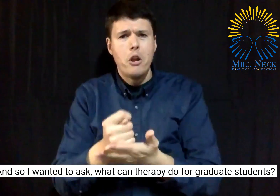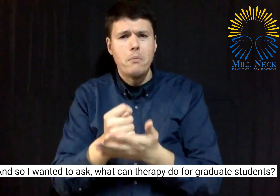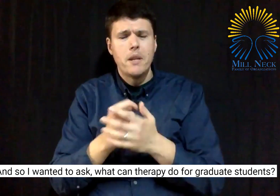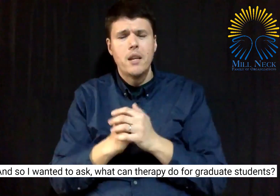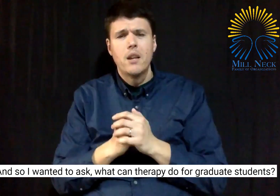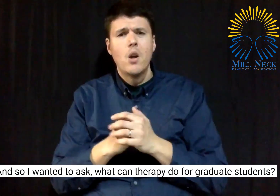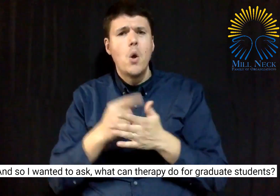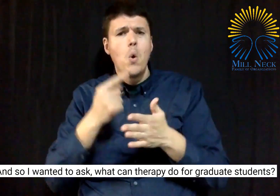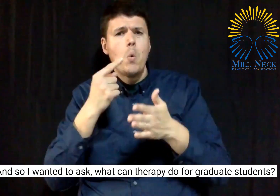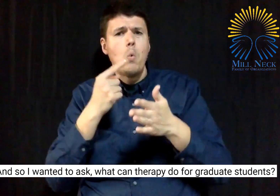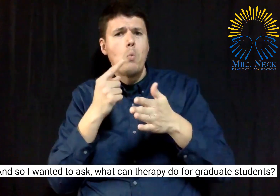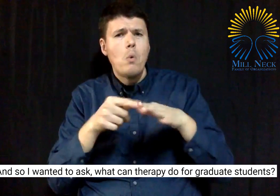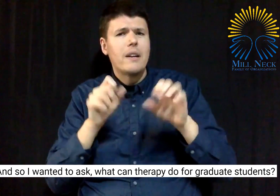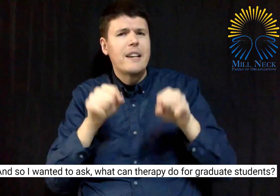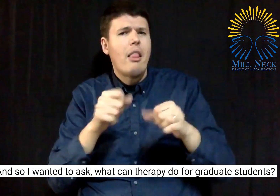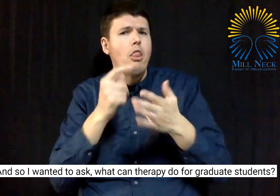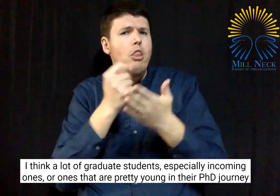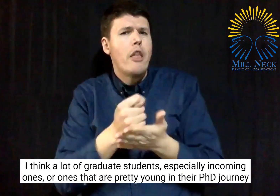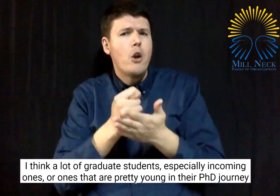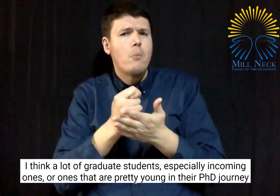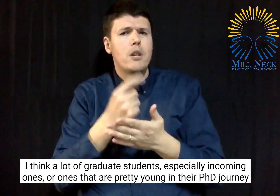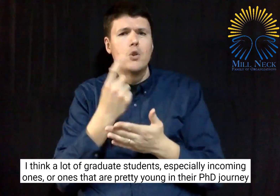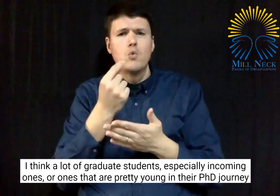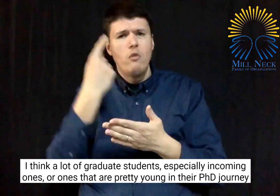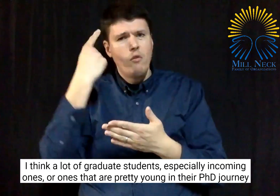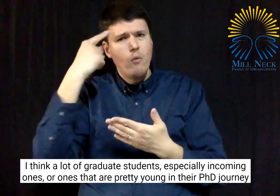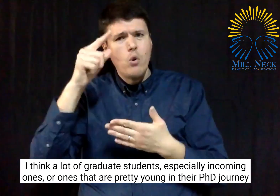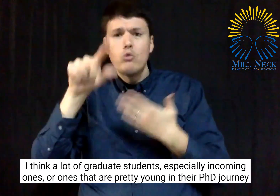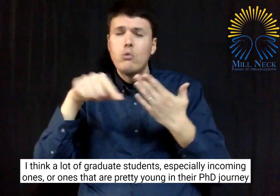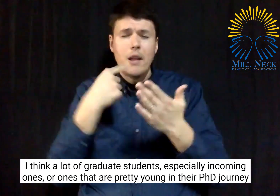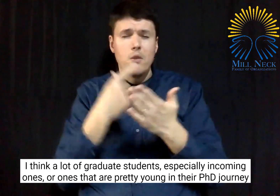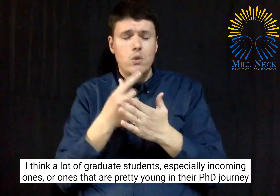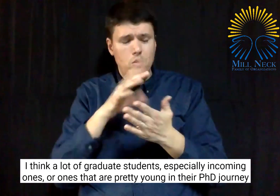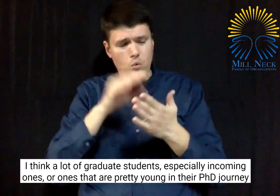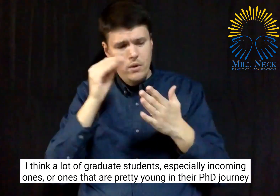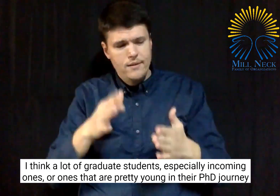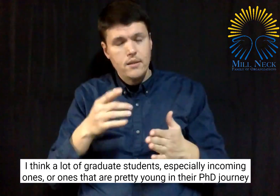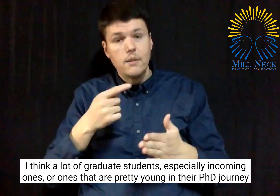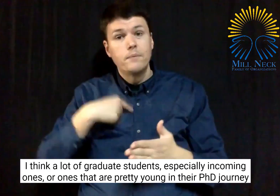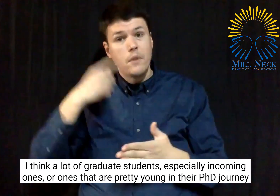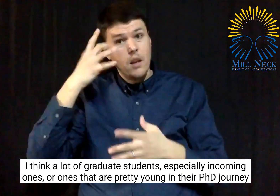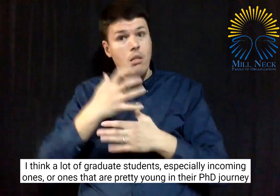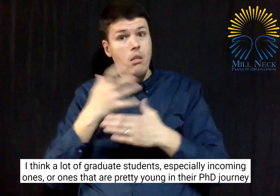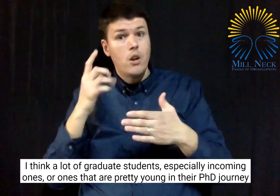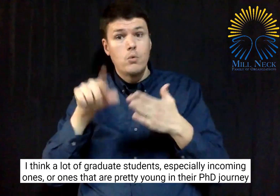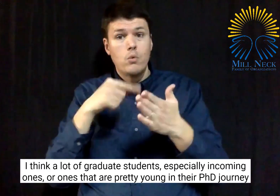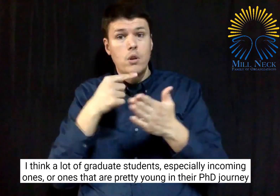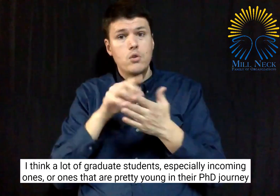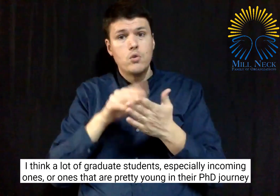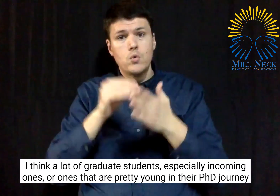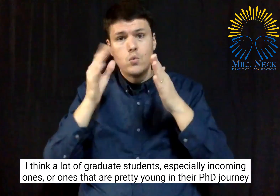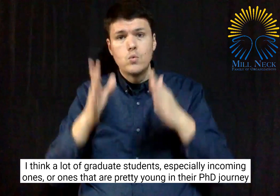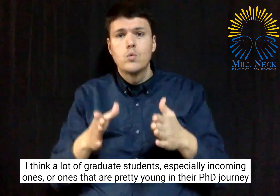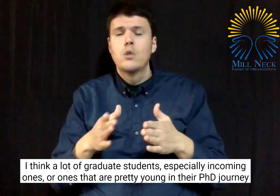what can therapy do for graduate students? I think a lot of graduate students, especially incoming ones, or ones that are pretty young in